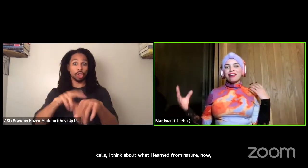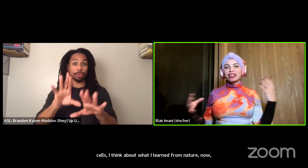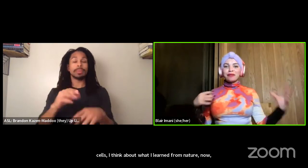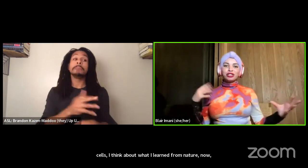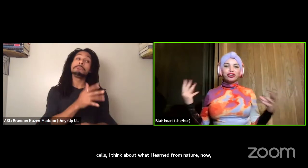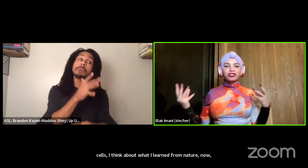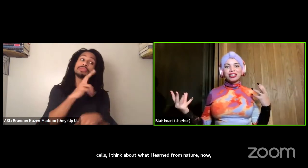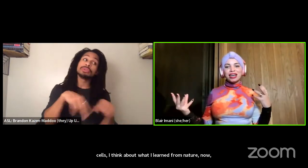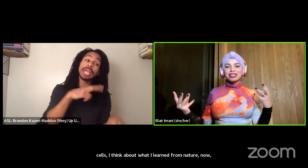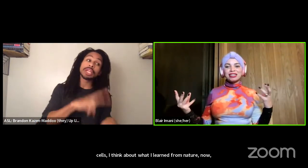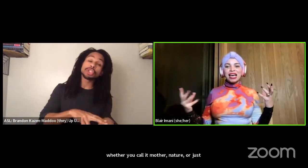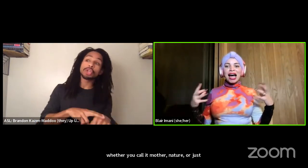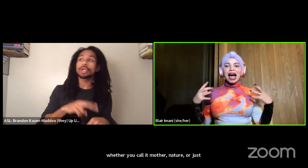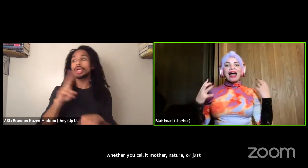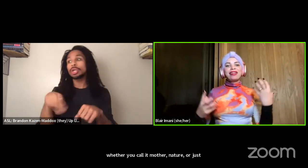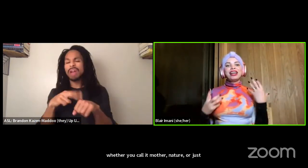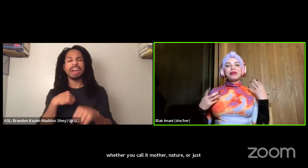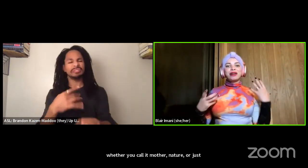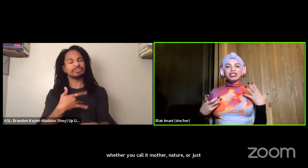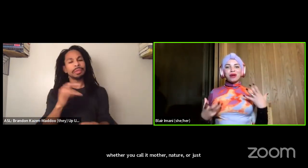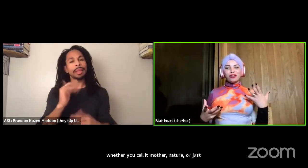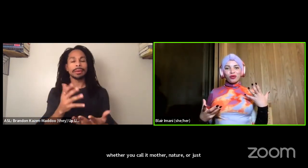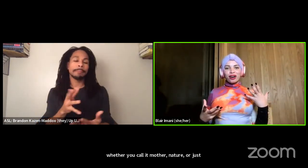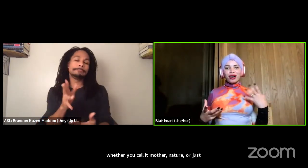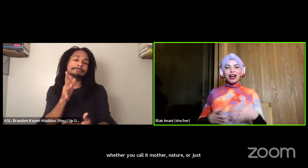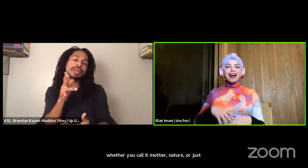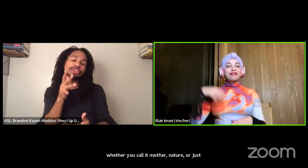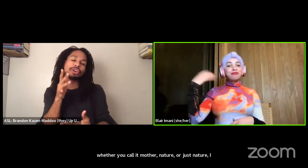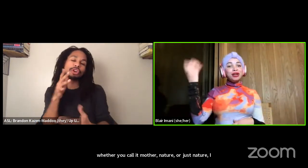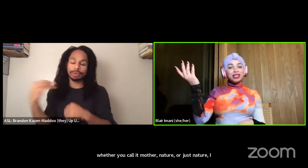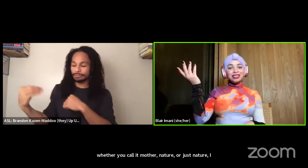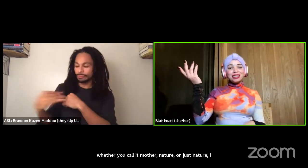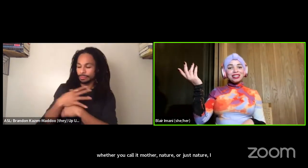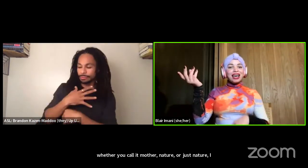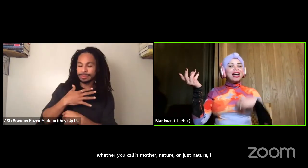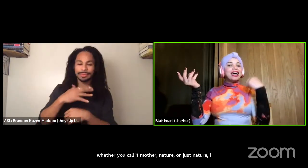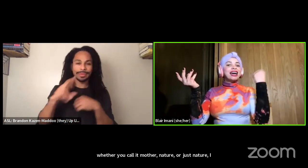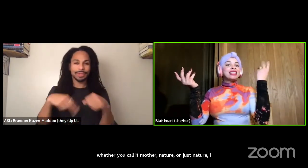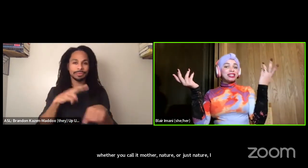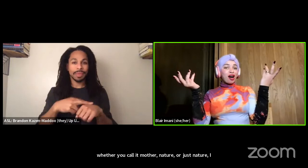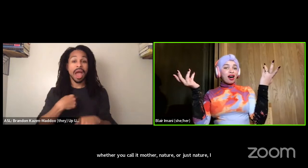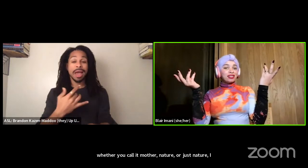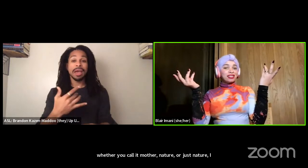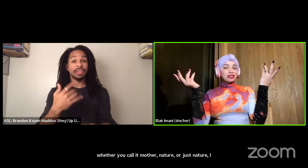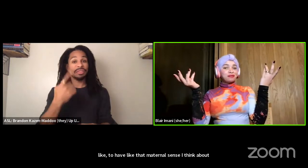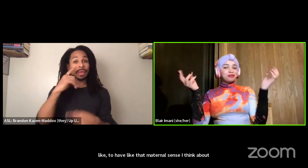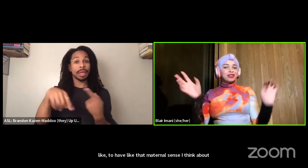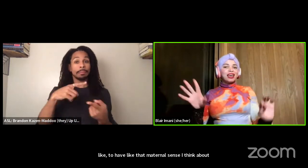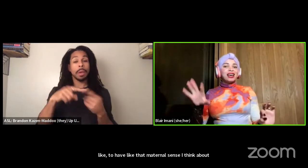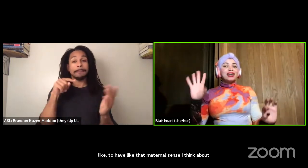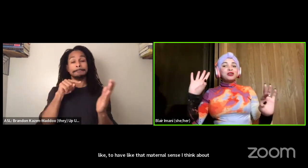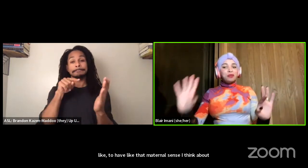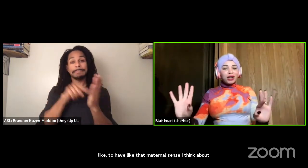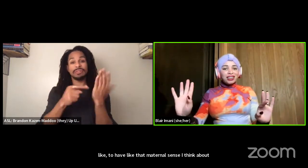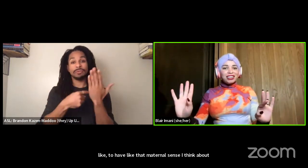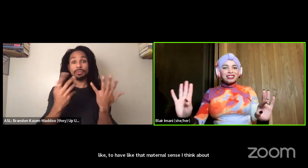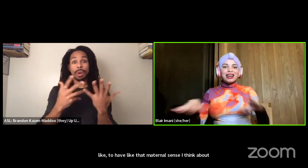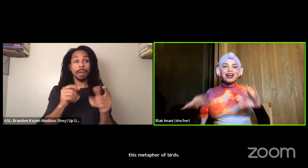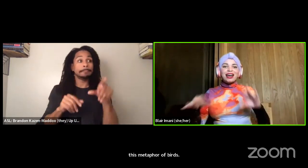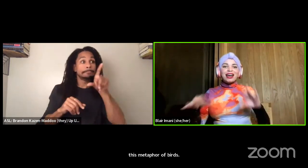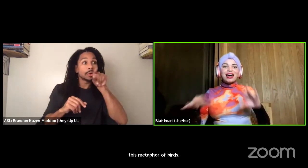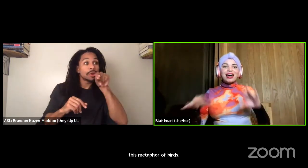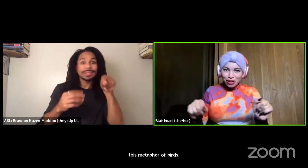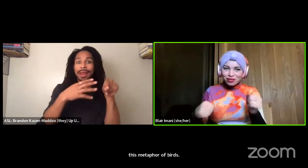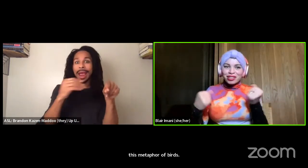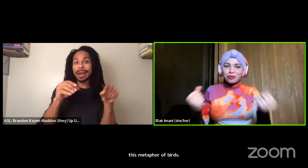nature, I like to have like that maternal sense. I think about this metaphor of birds and sloths. So